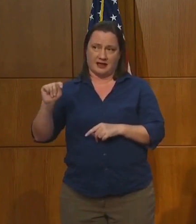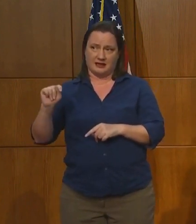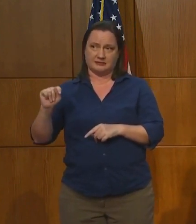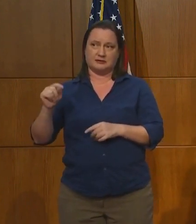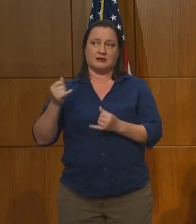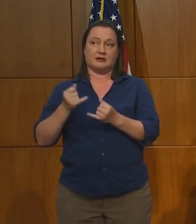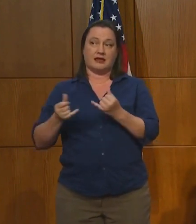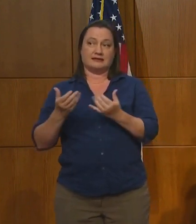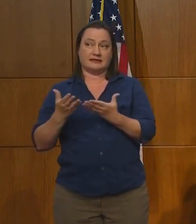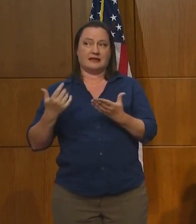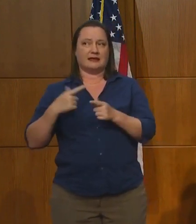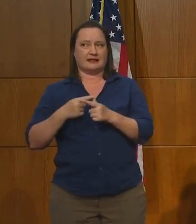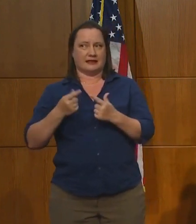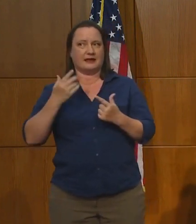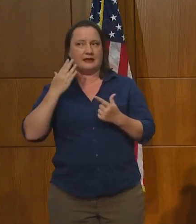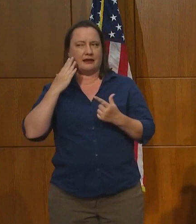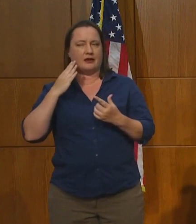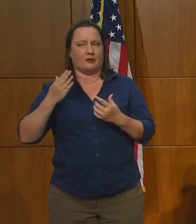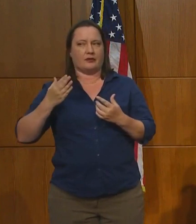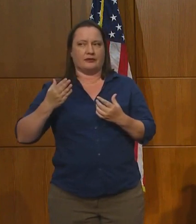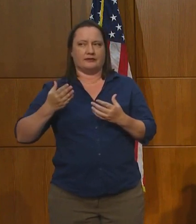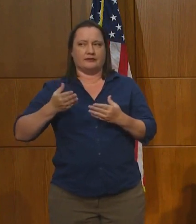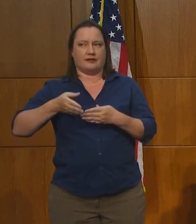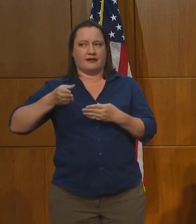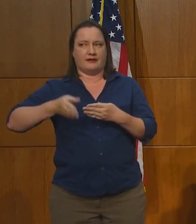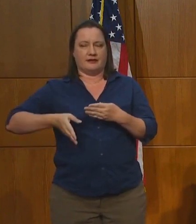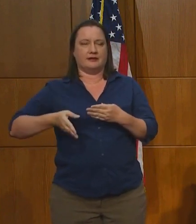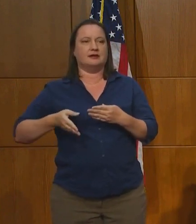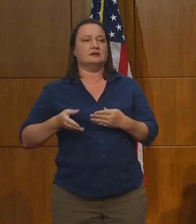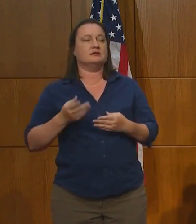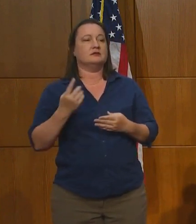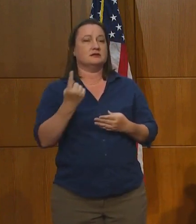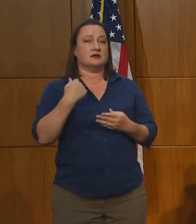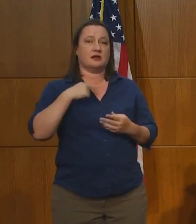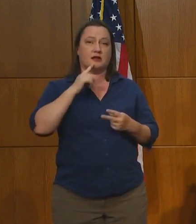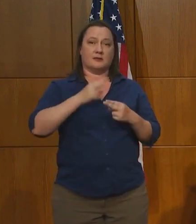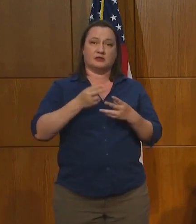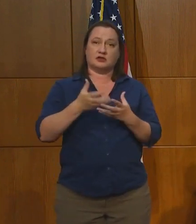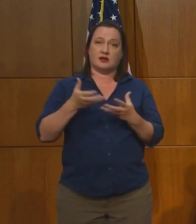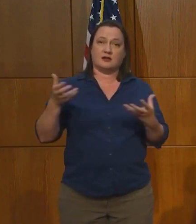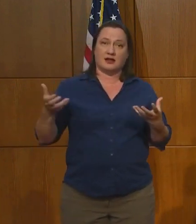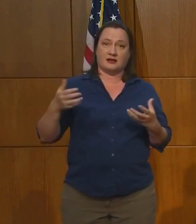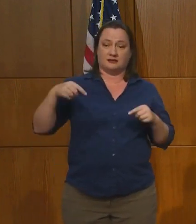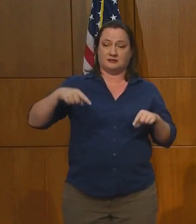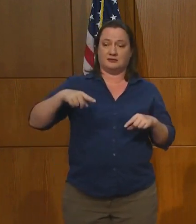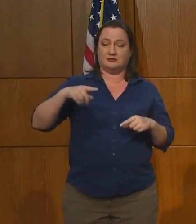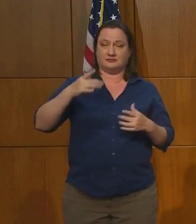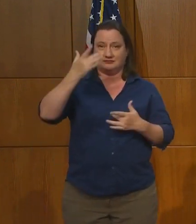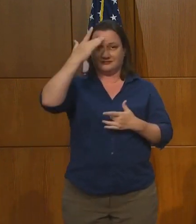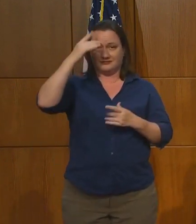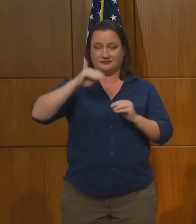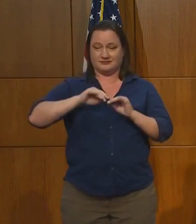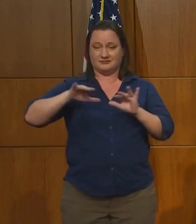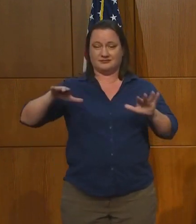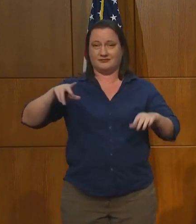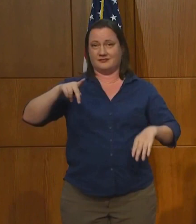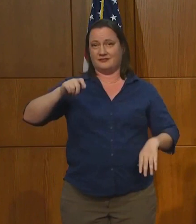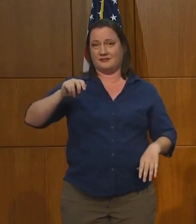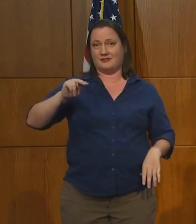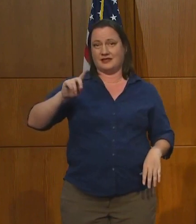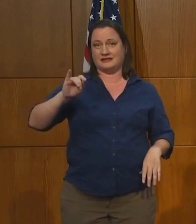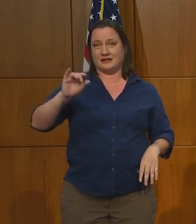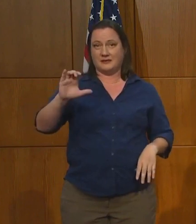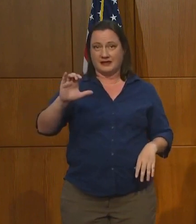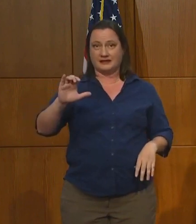and I'll leave you all on this note, it's something I've talked about a lot. This pandemic has, I think, brought into